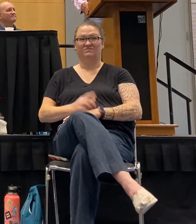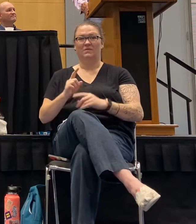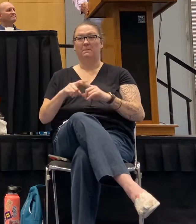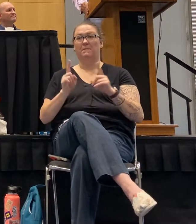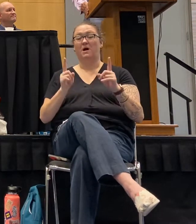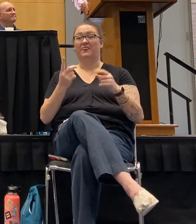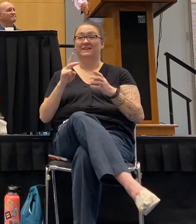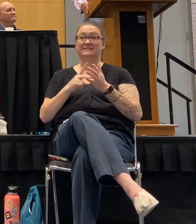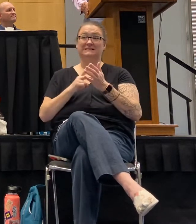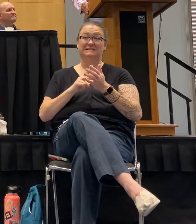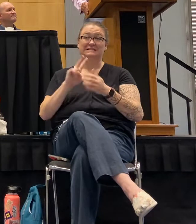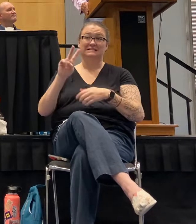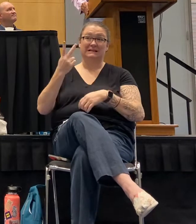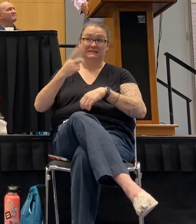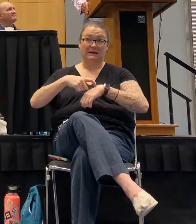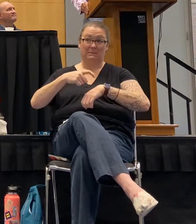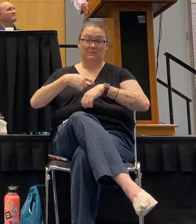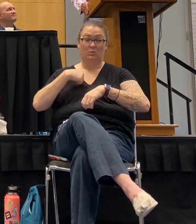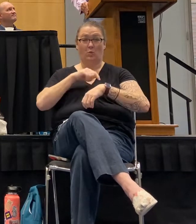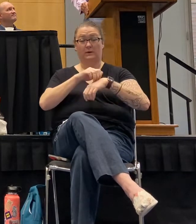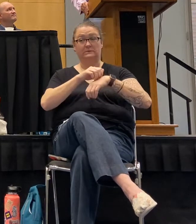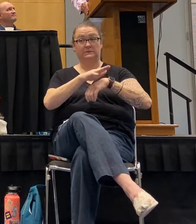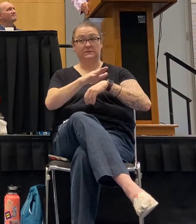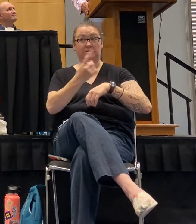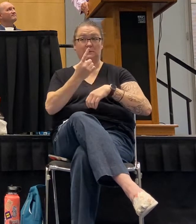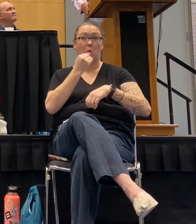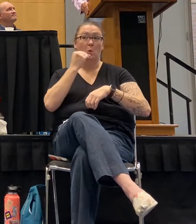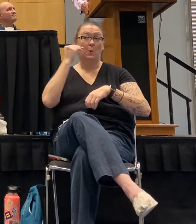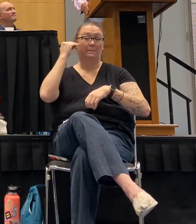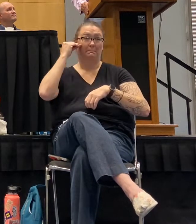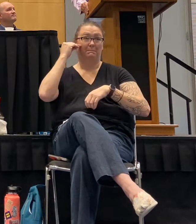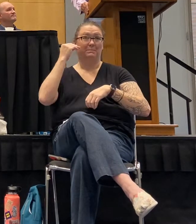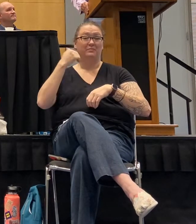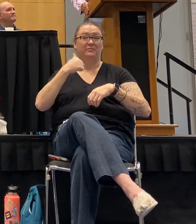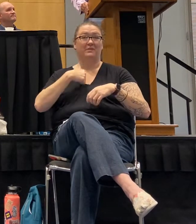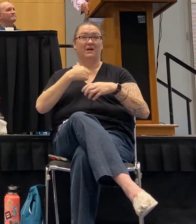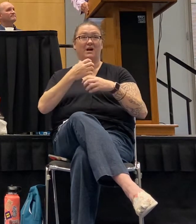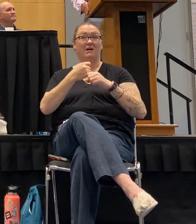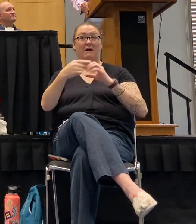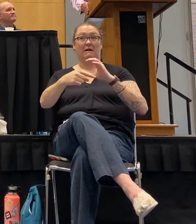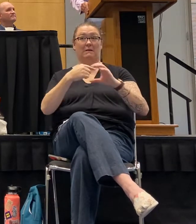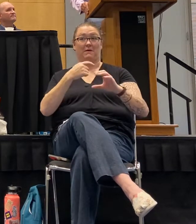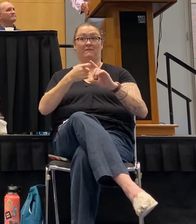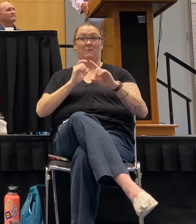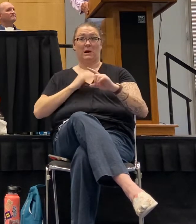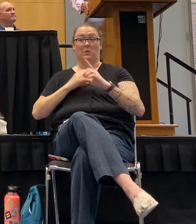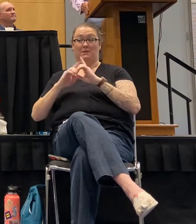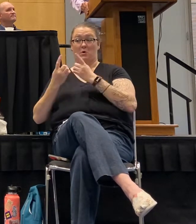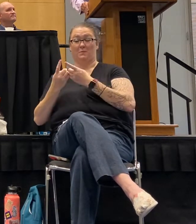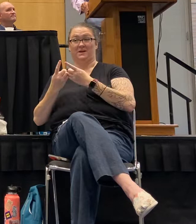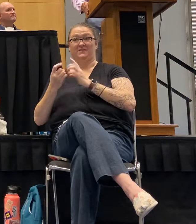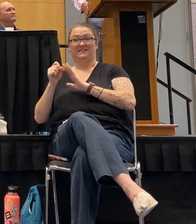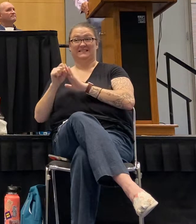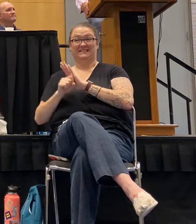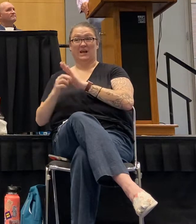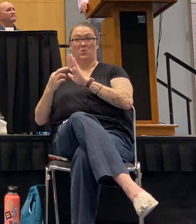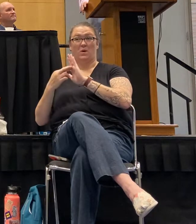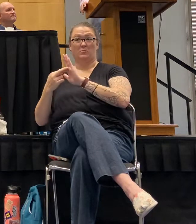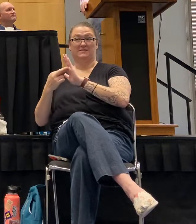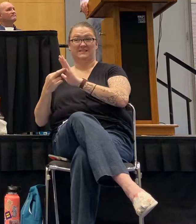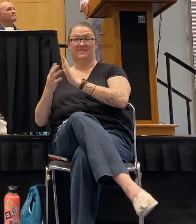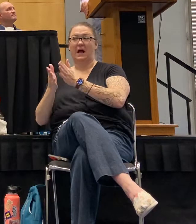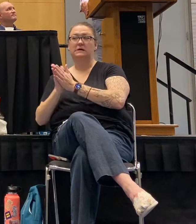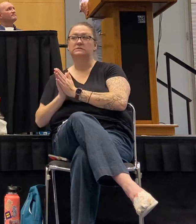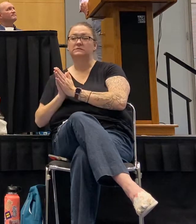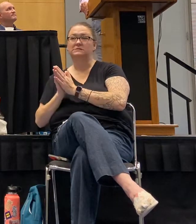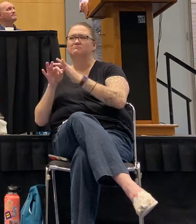But the second time that we sent somebody home, I got an email from our Department of State representative